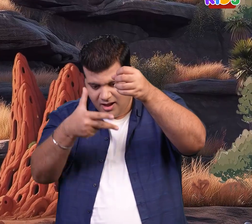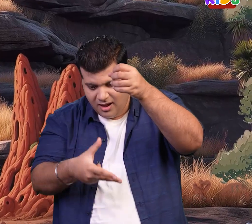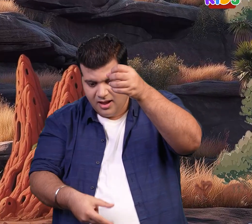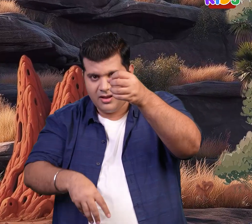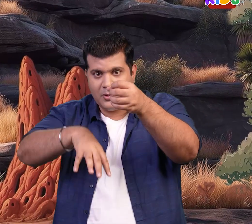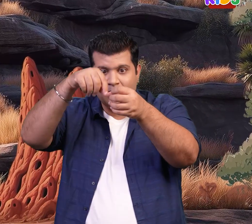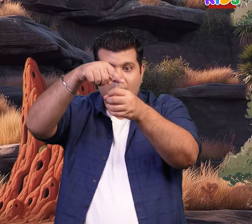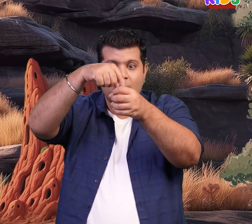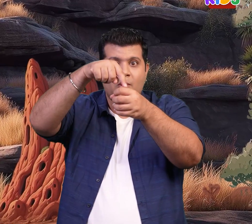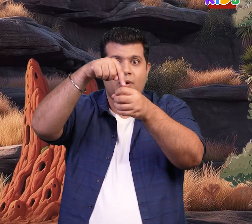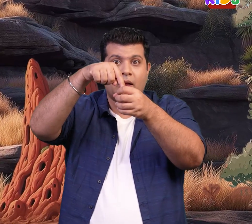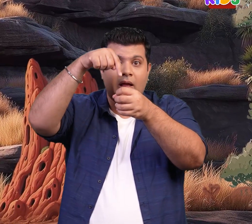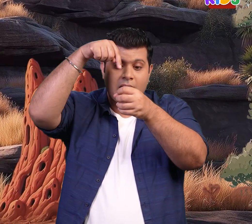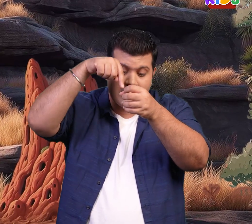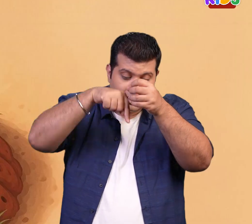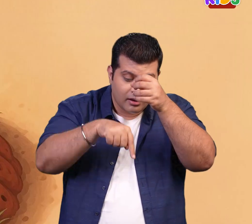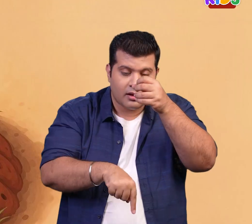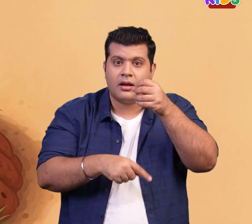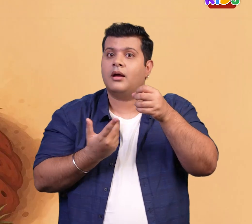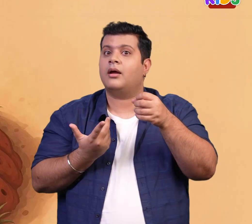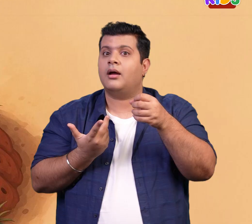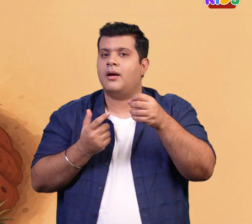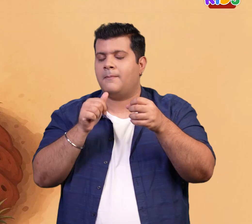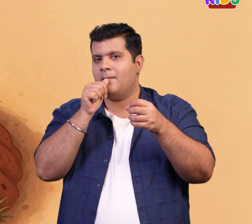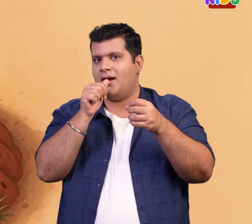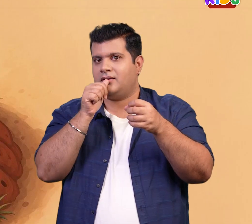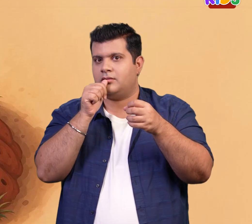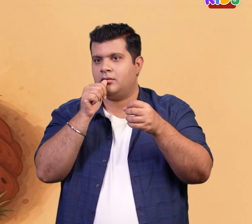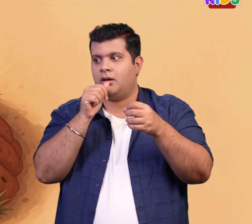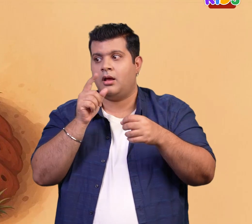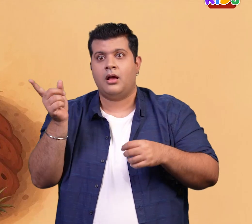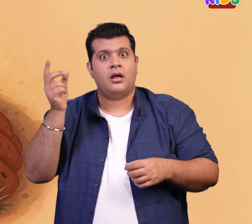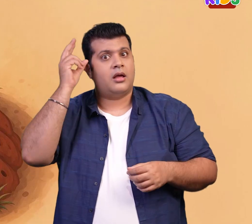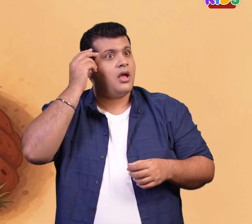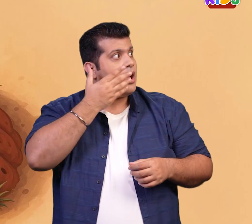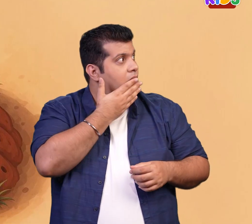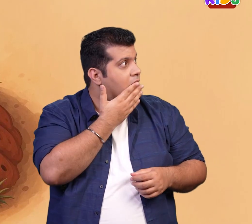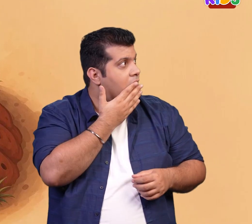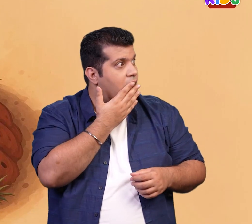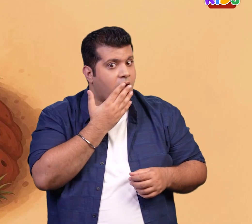center goes all the way down the castle till it reaches the groundwater. Whoa,